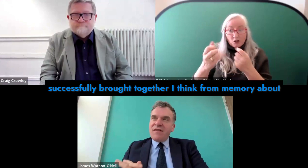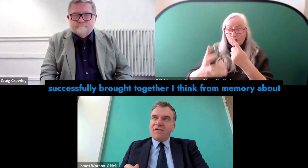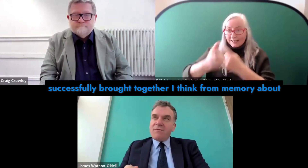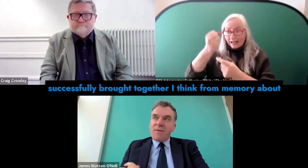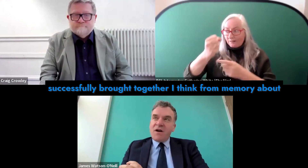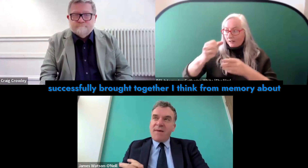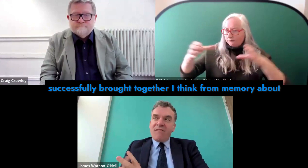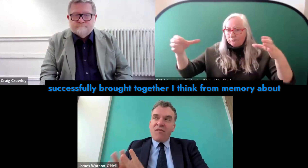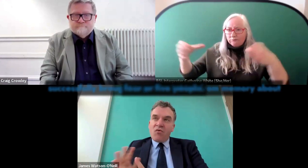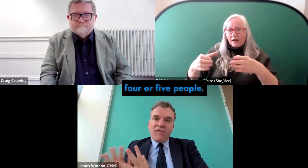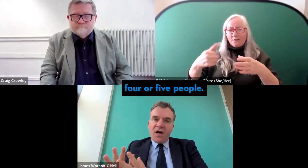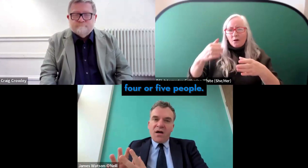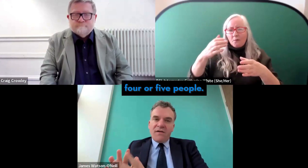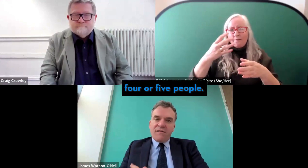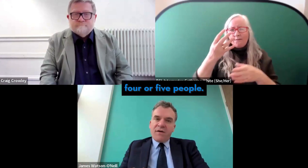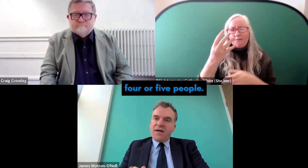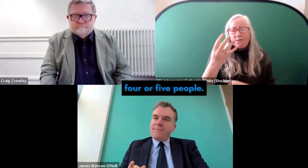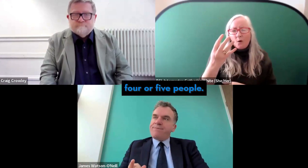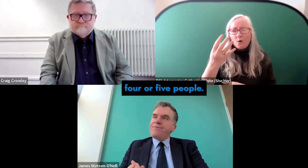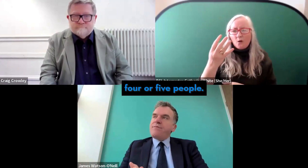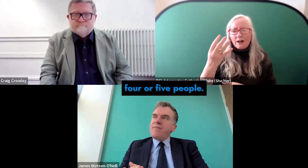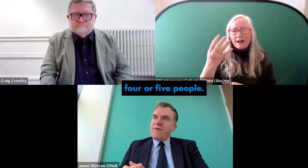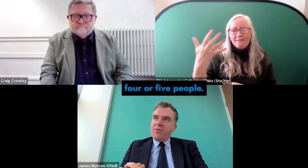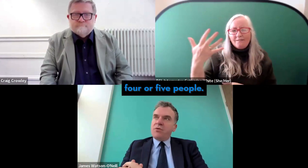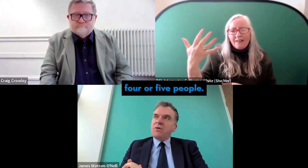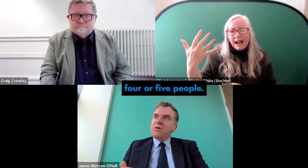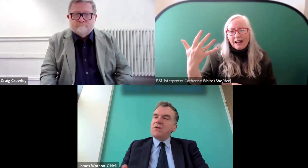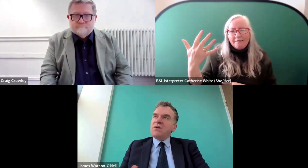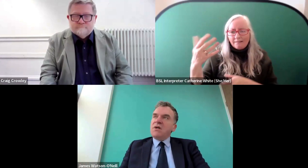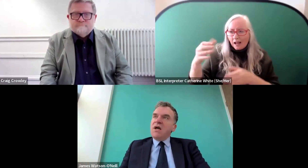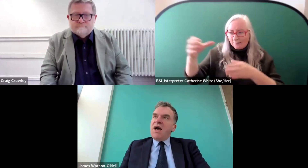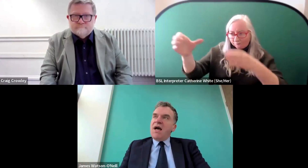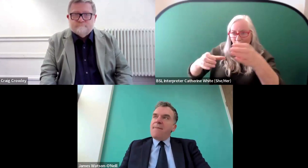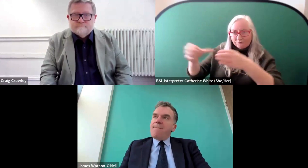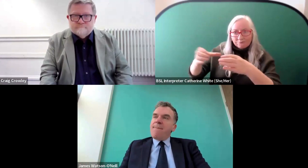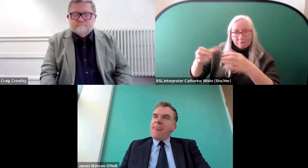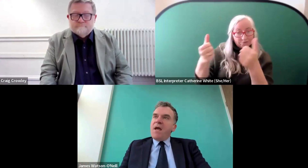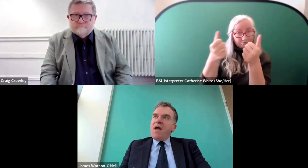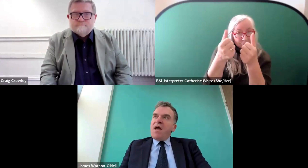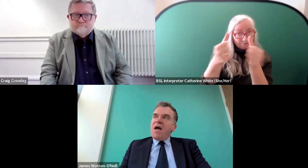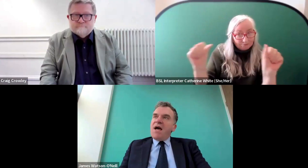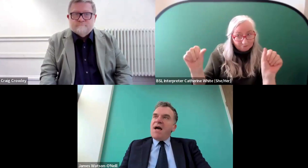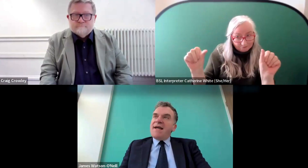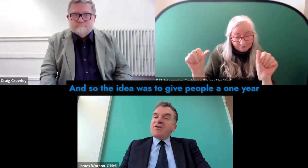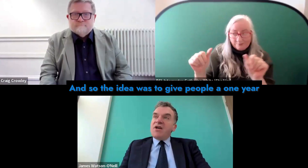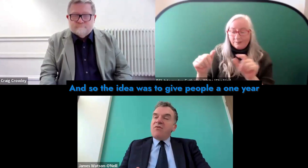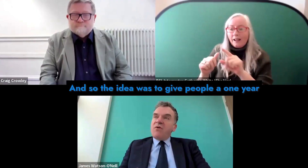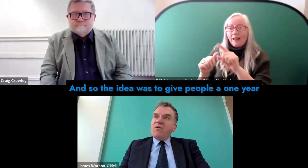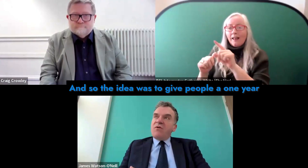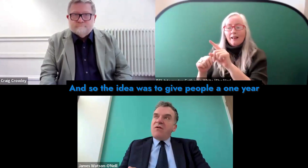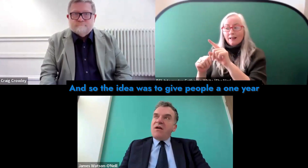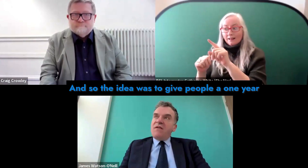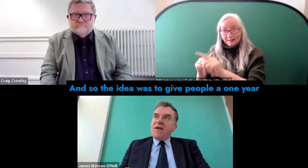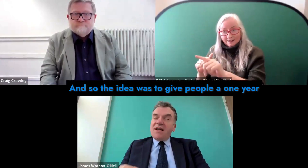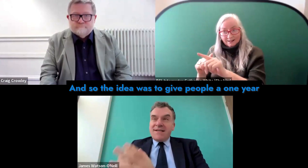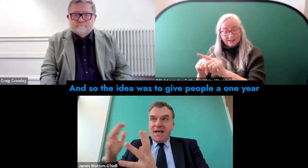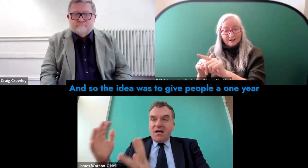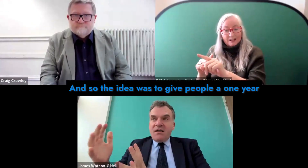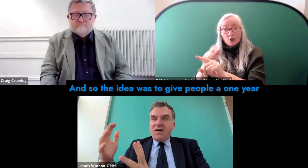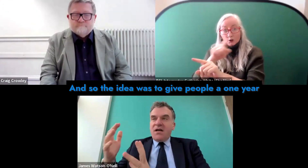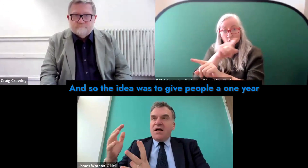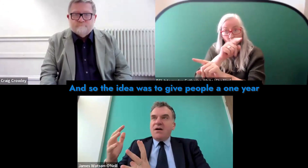brought together, I think from memory, about 4 or 5 people. And so